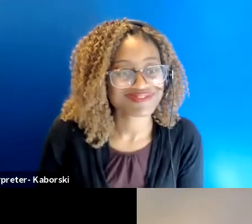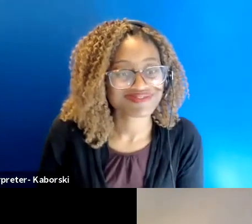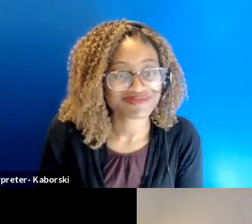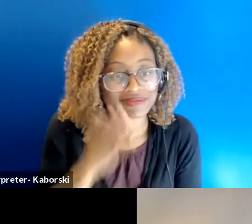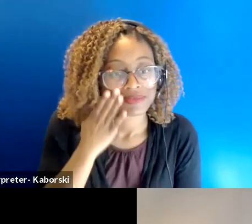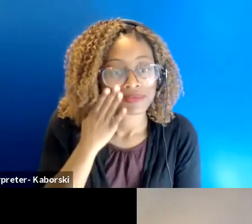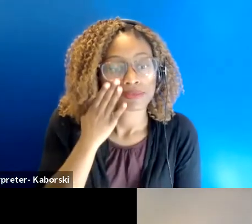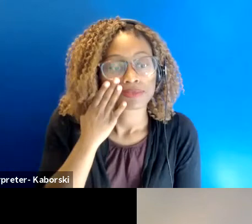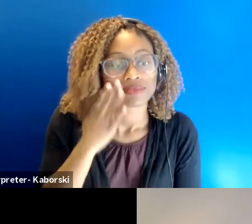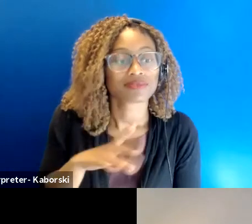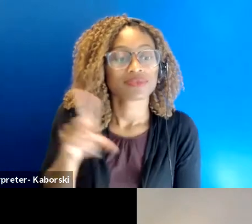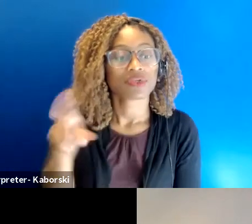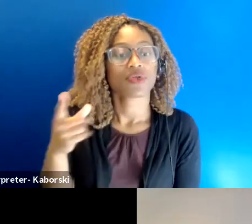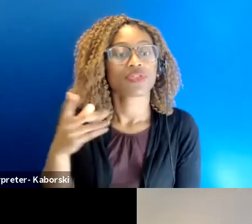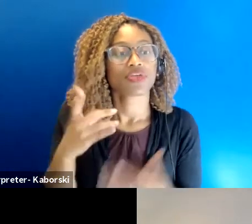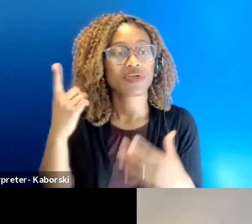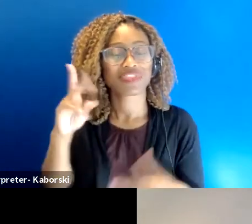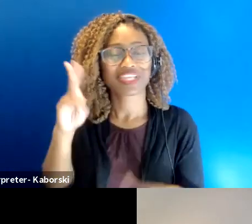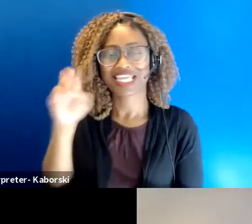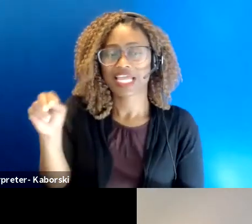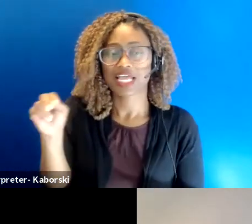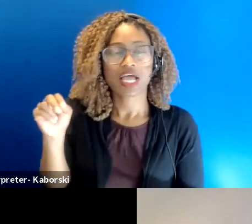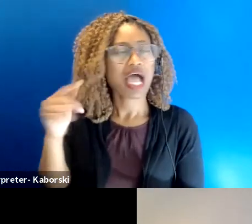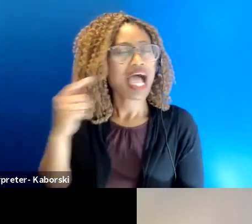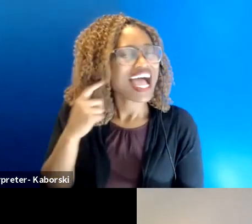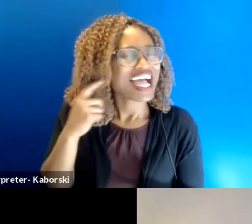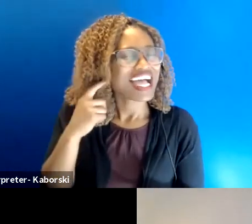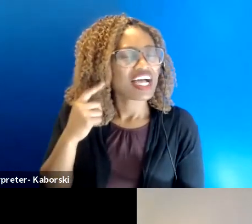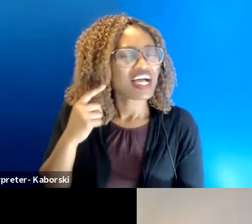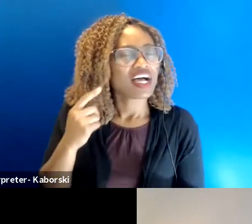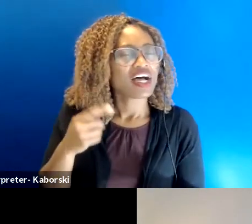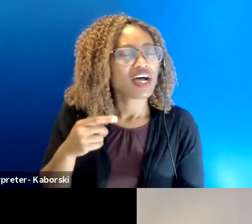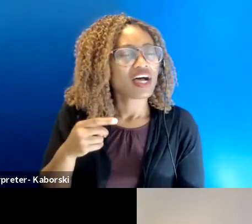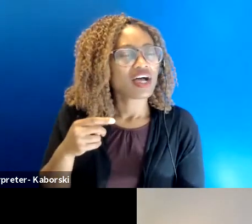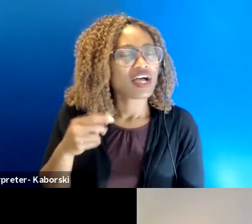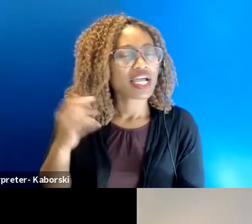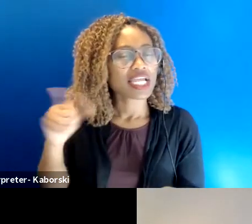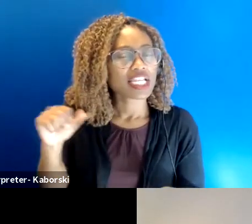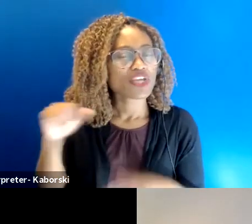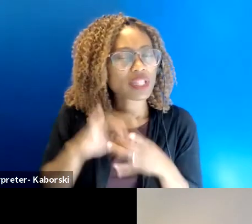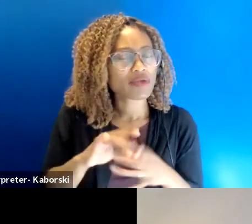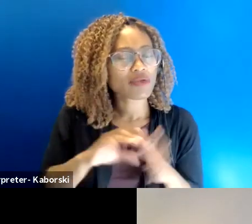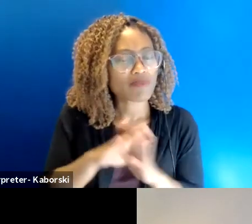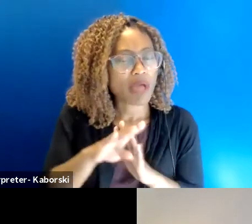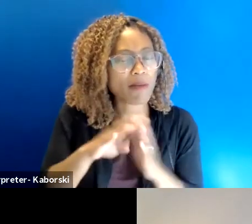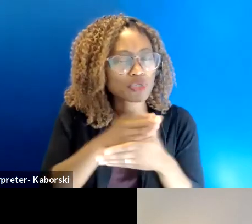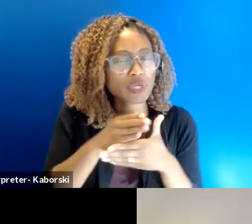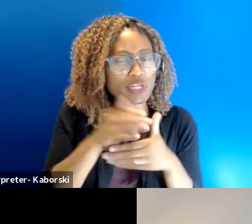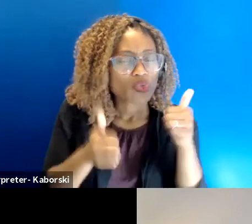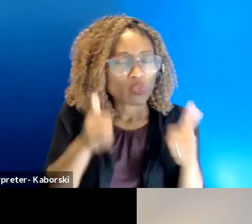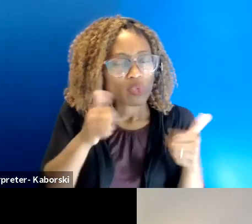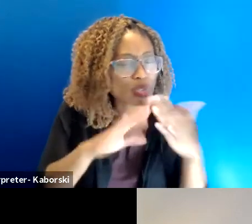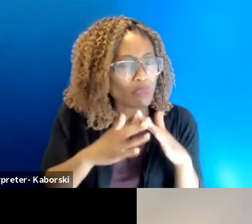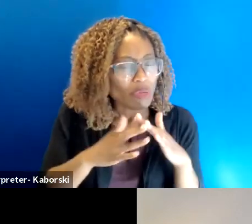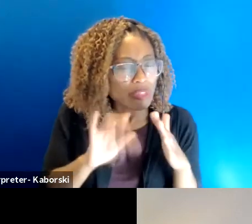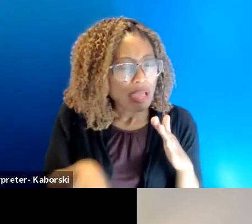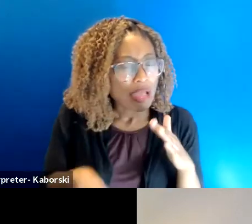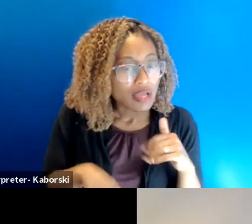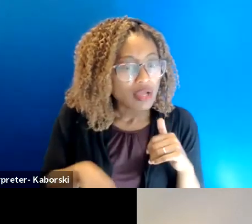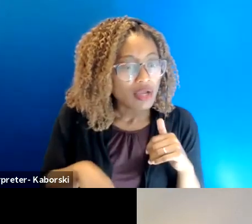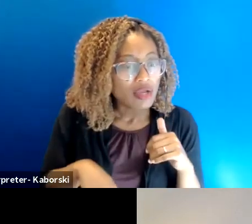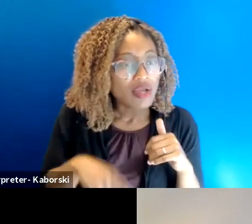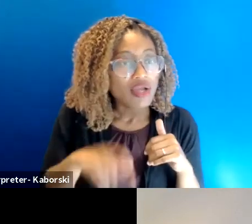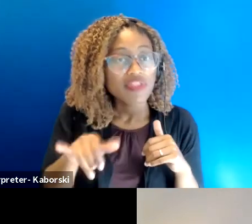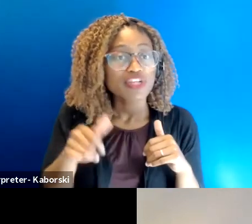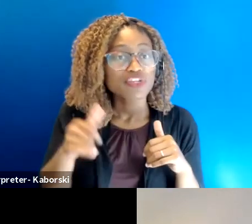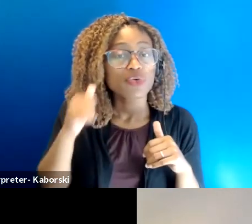And the only one I didn't, this is Ken, the only thing I didn't, was there any relationships developed between what community was it? That you